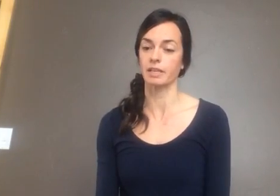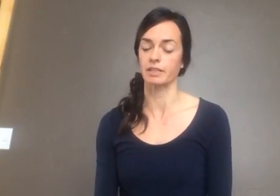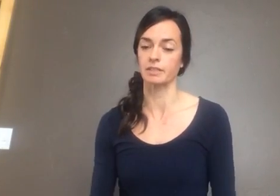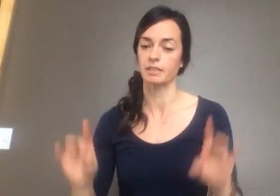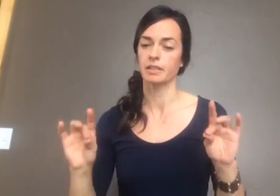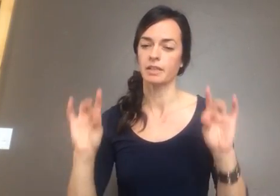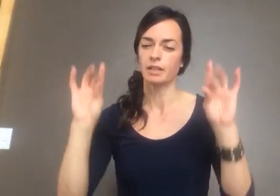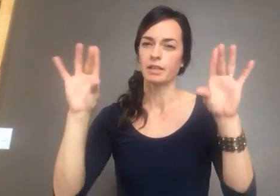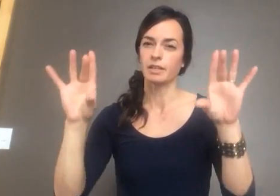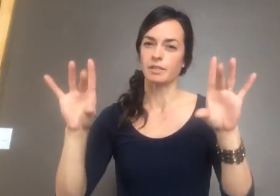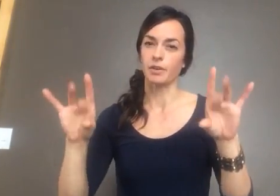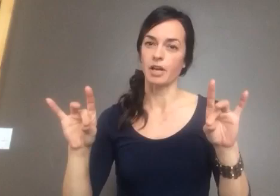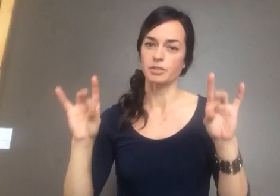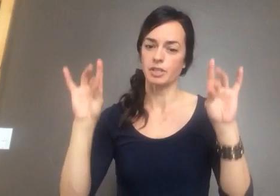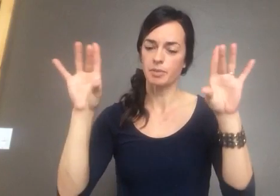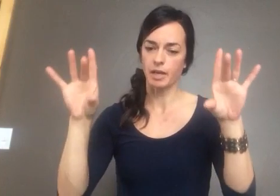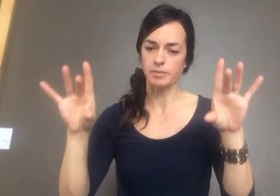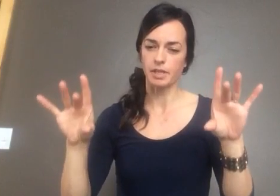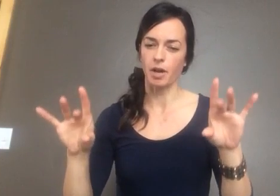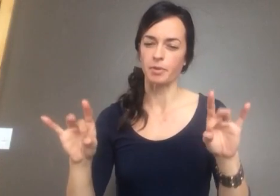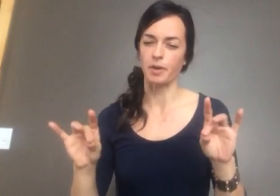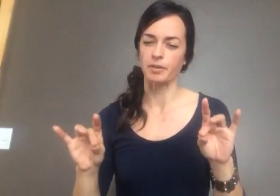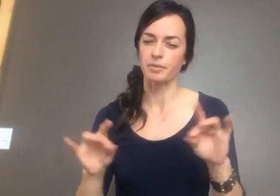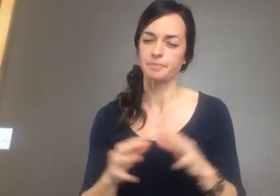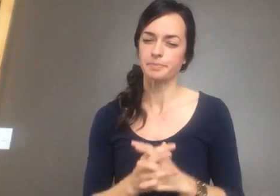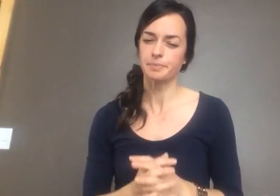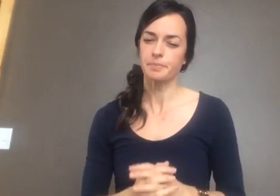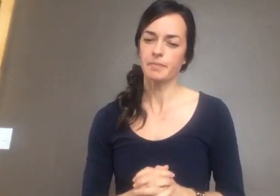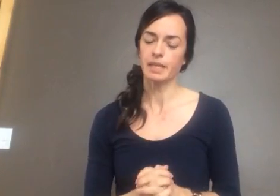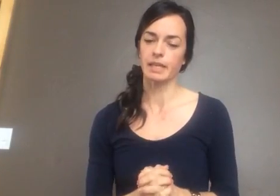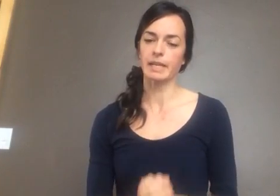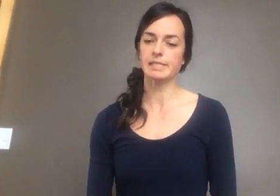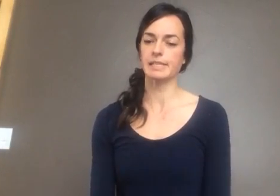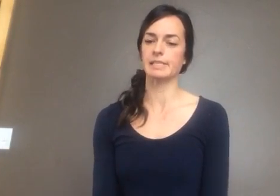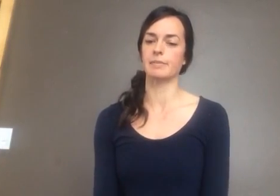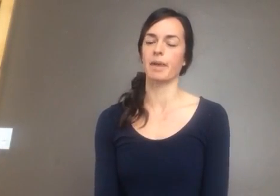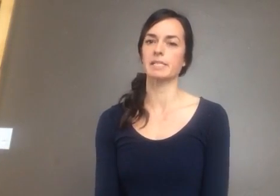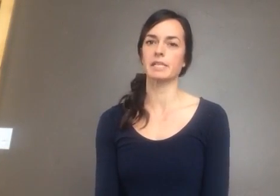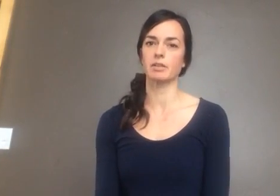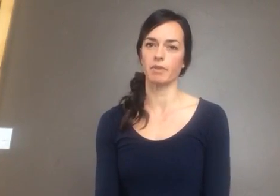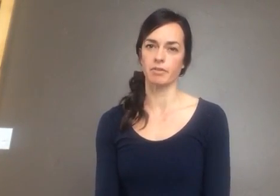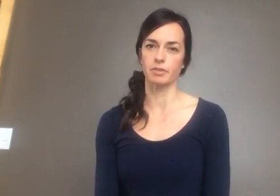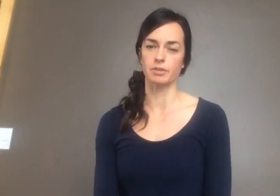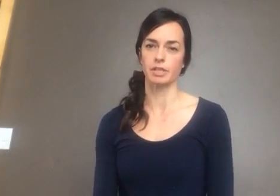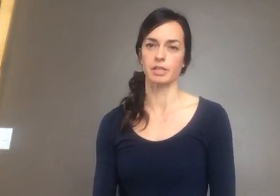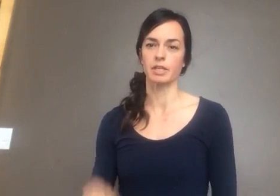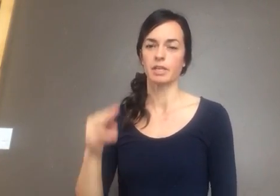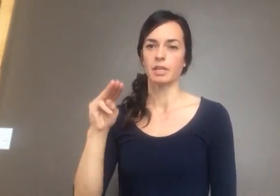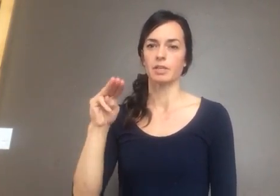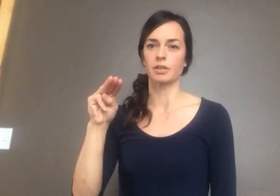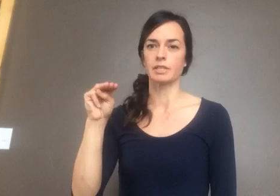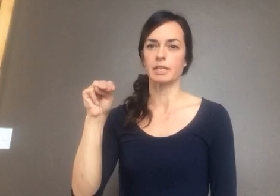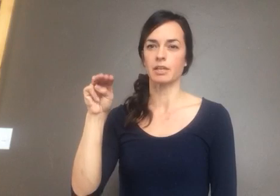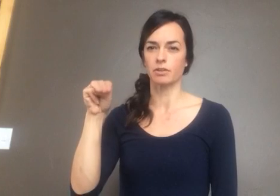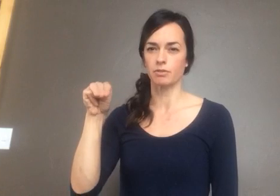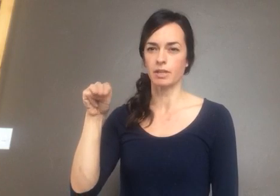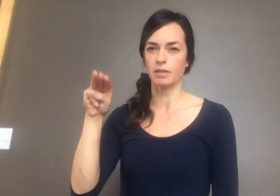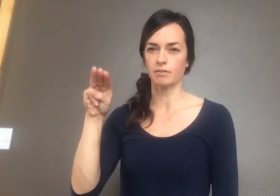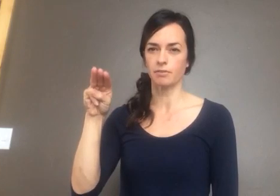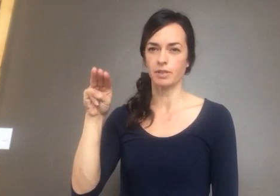England. So Australia becomes a Commonwealth. The next is the Mexican Revolution. You're going to take your three